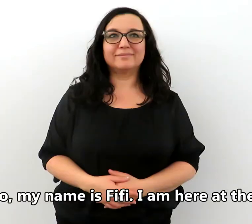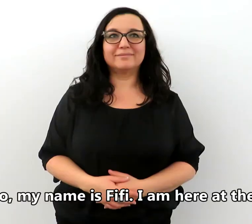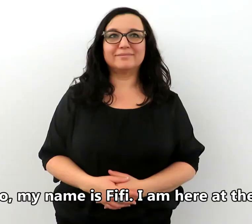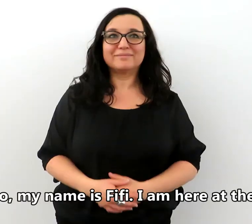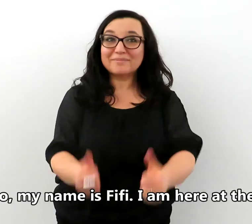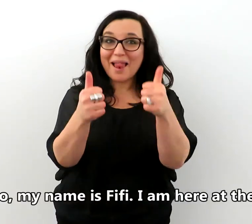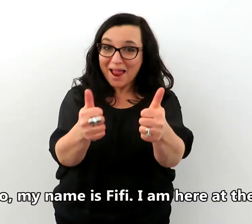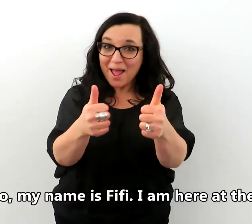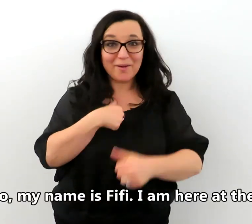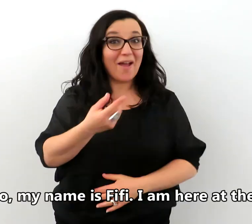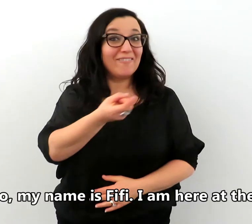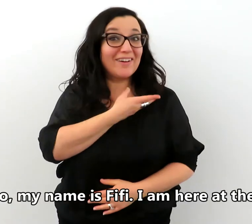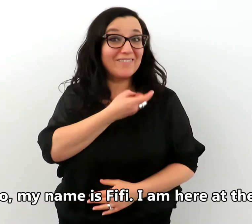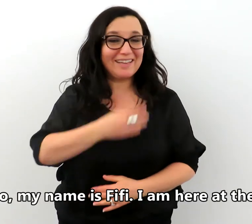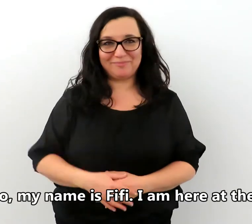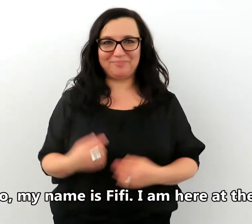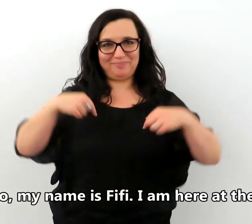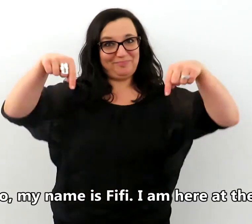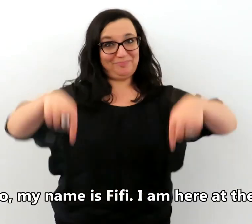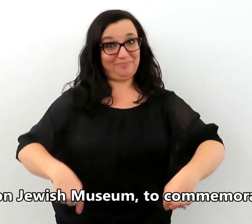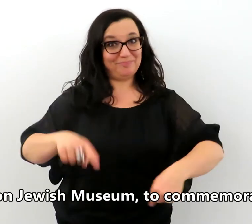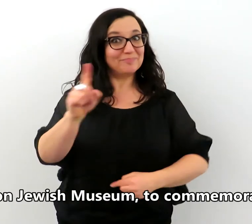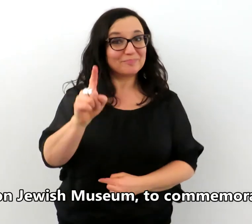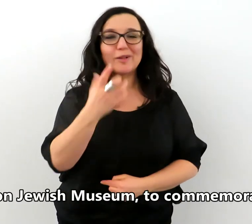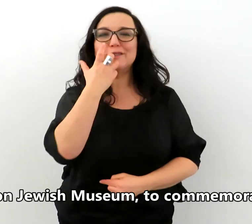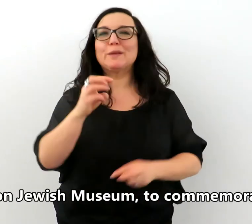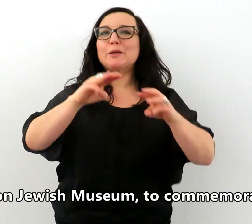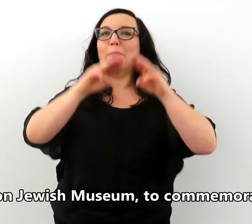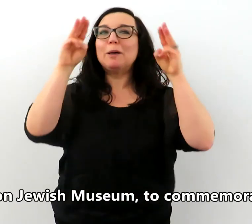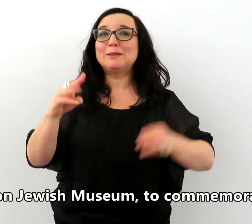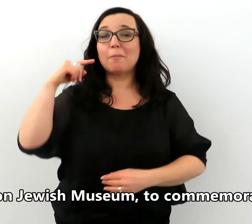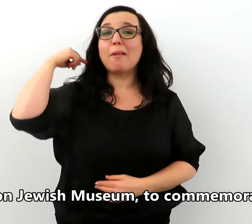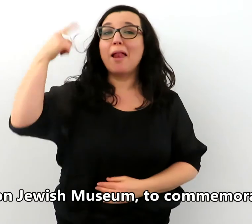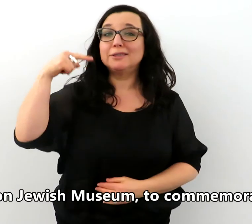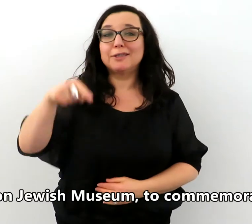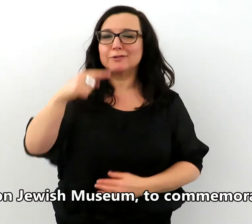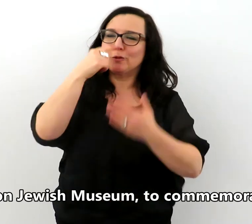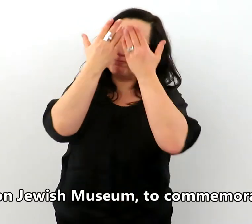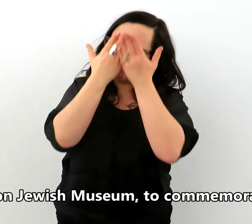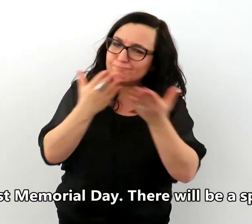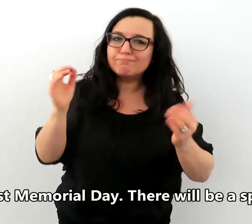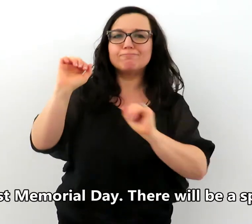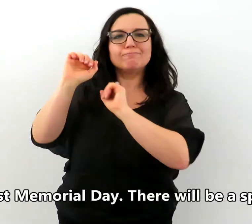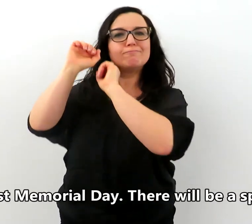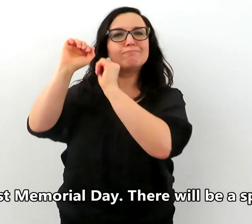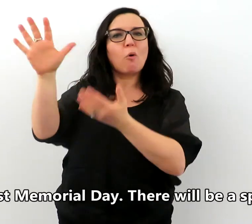hello my name is Fifi I'm here at the London Jewish Museum to commemorate Holocaust